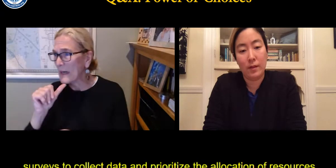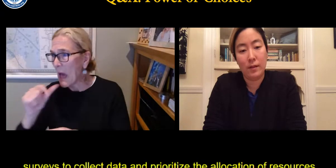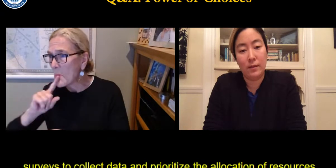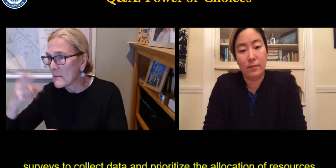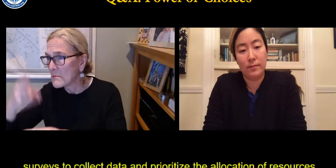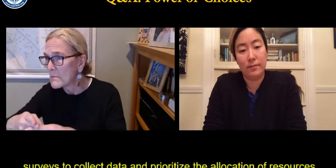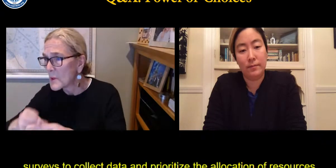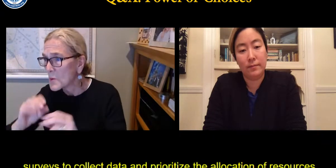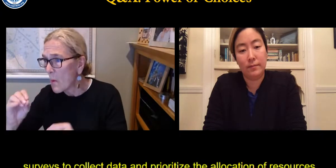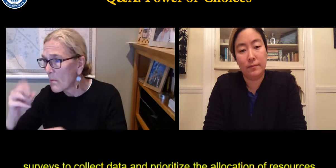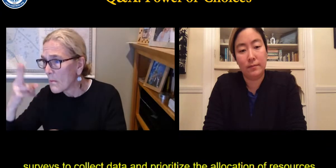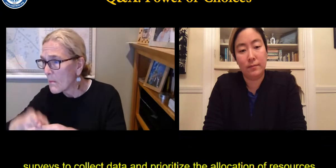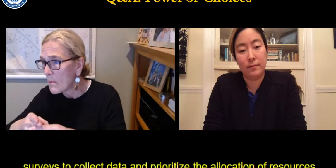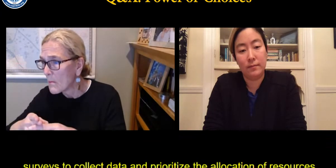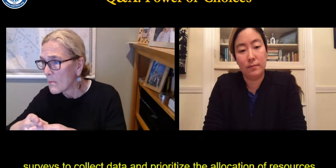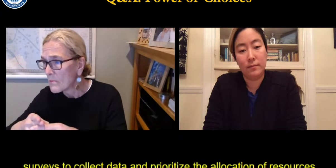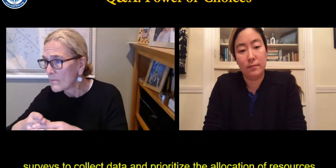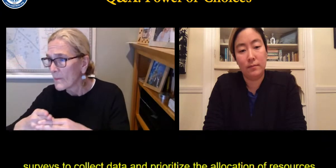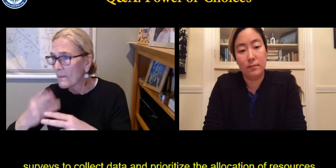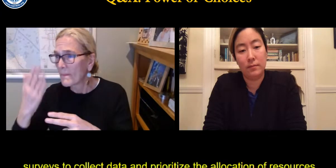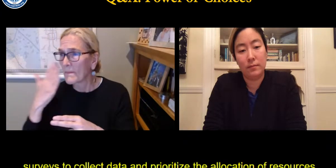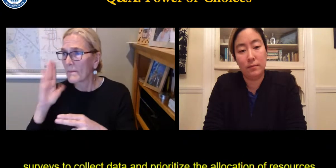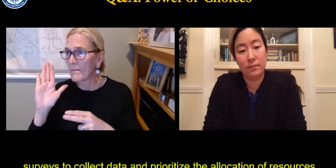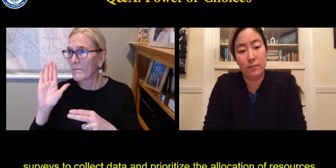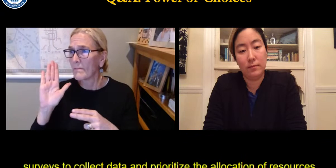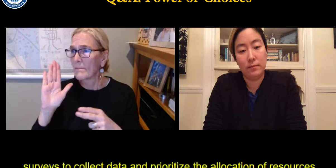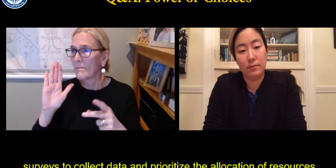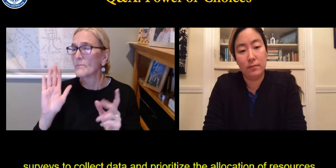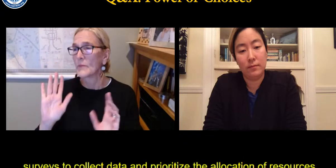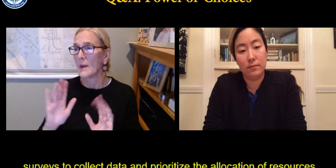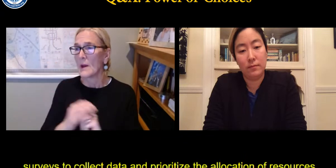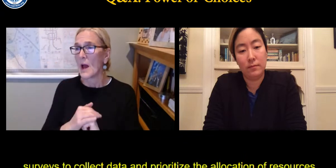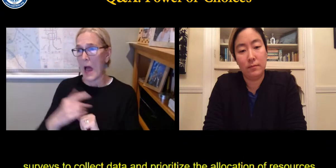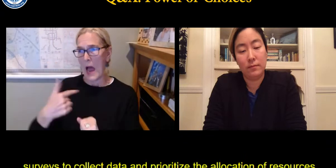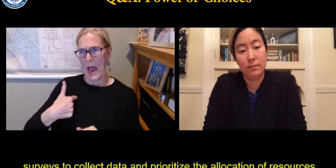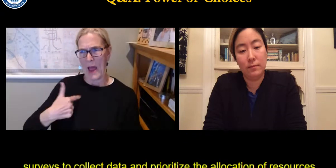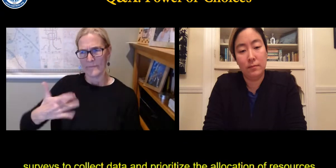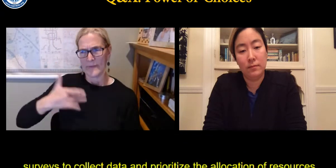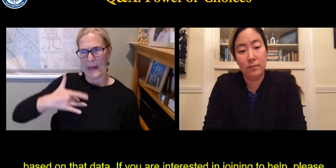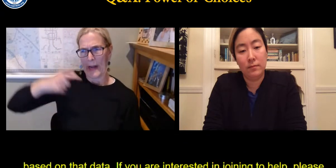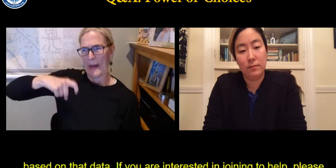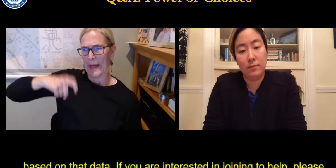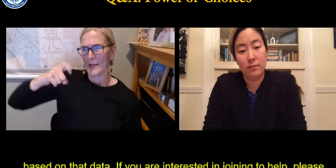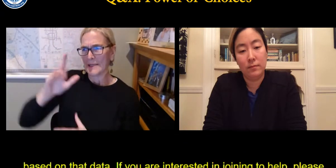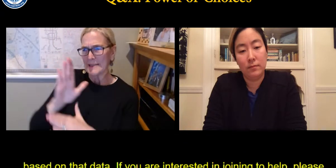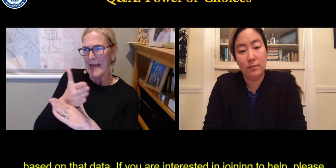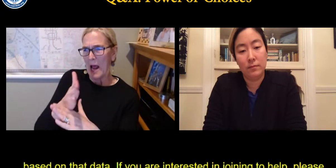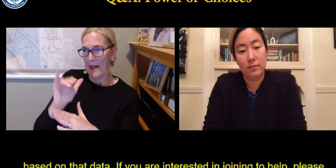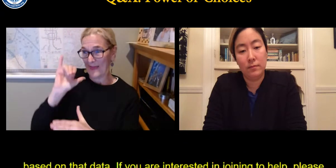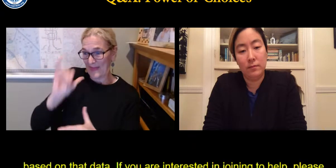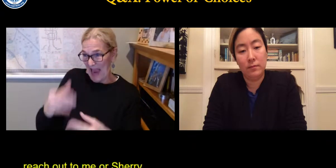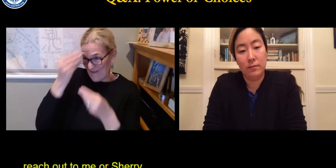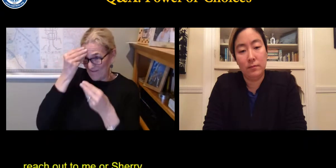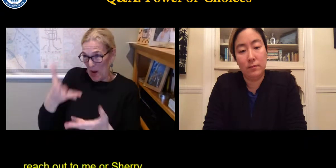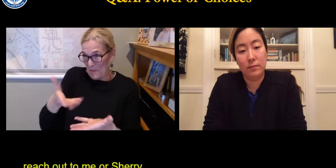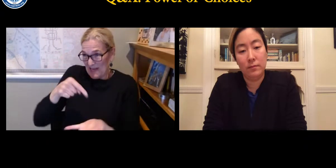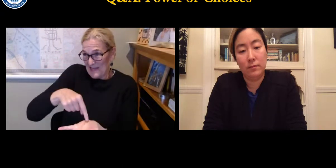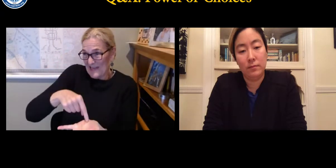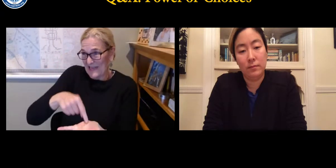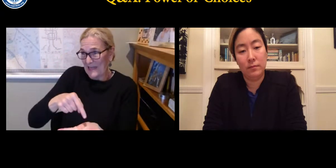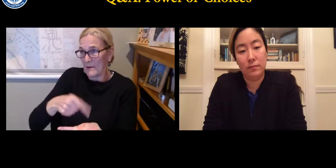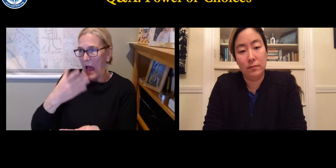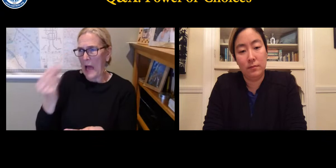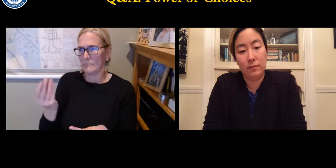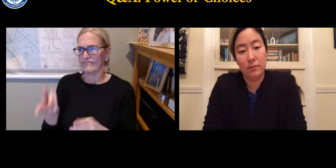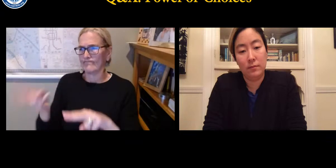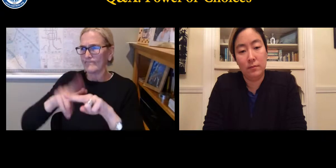Dr. Marla, okay, I'll ask you one of the next questions. A whole bunch of questions for you. The question says, I